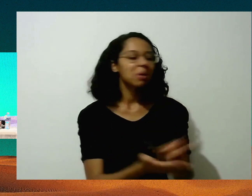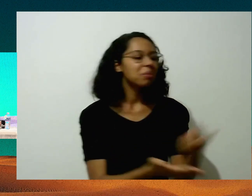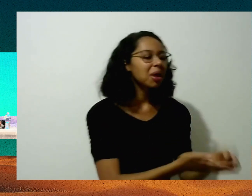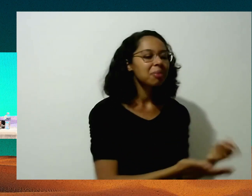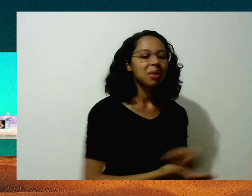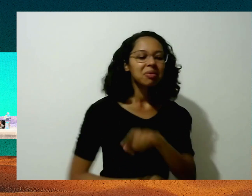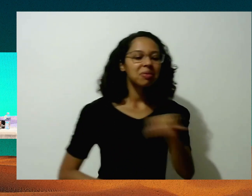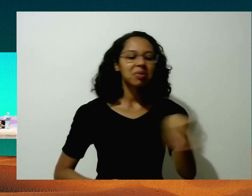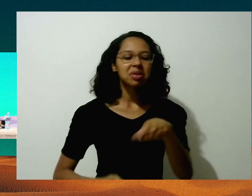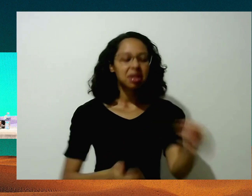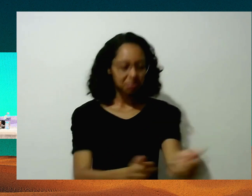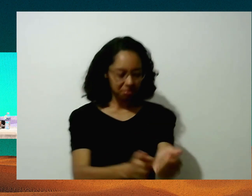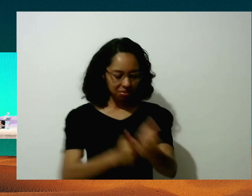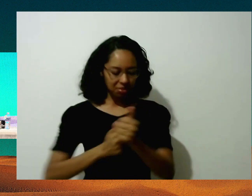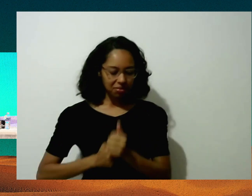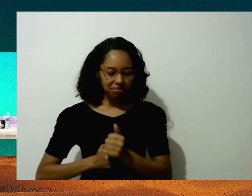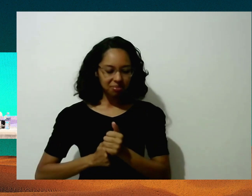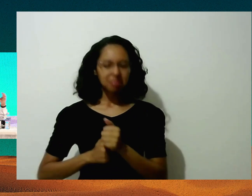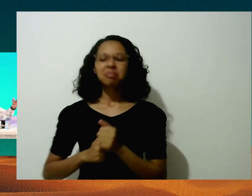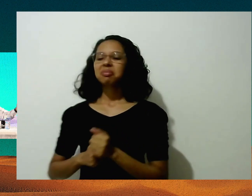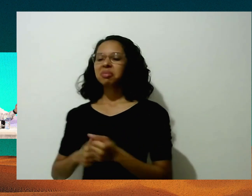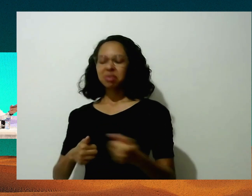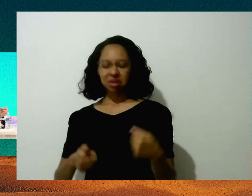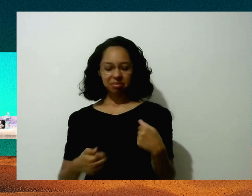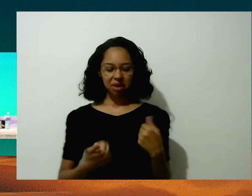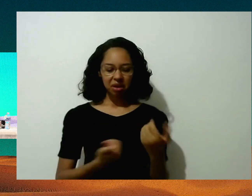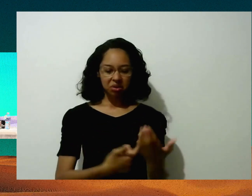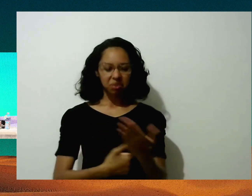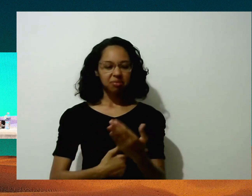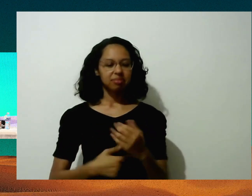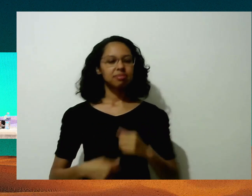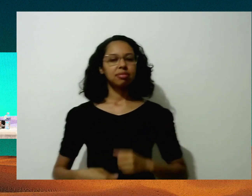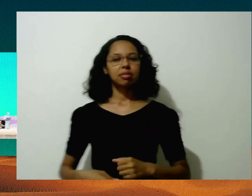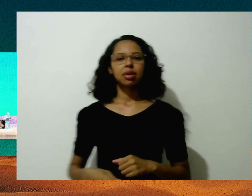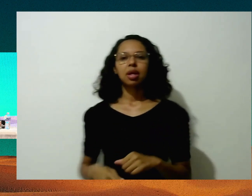caminhos opostos. Saints, these are opposite paths.